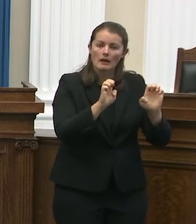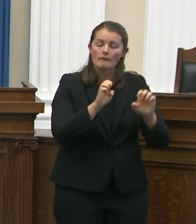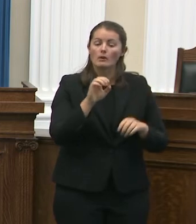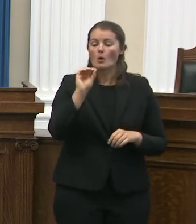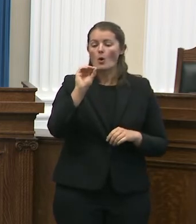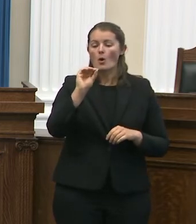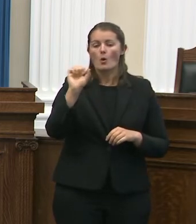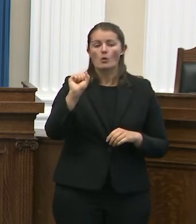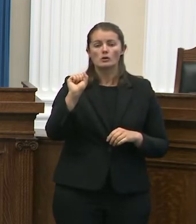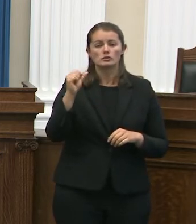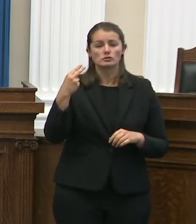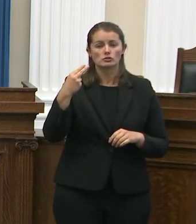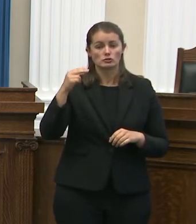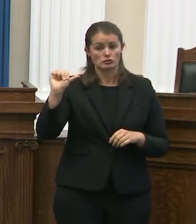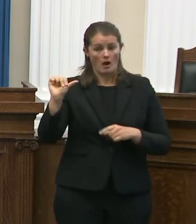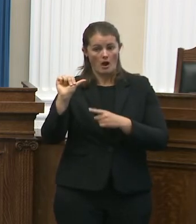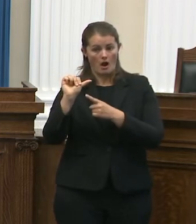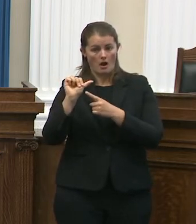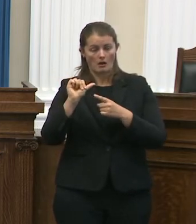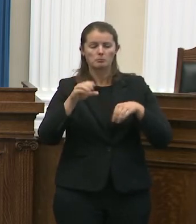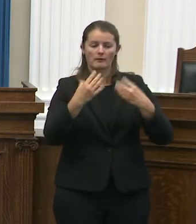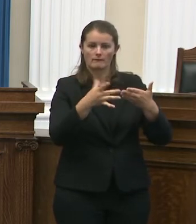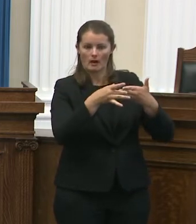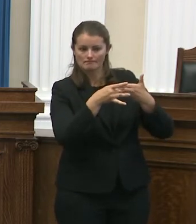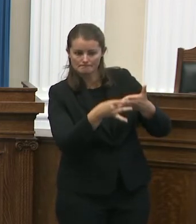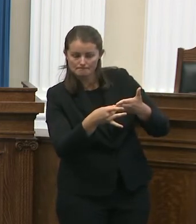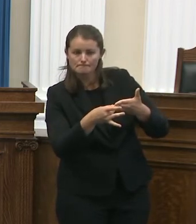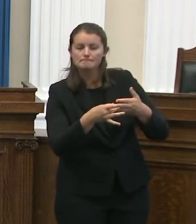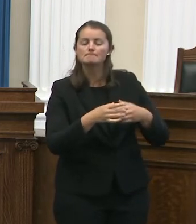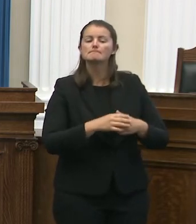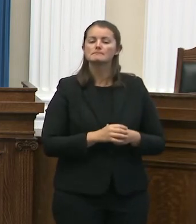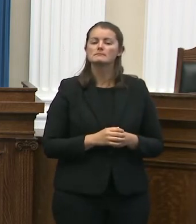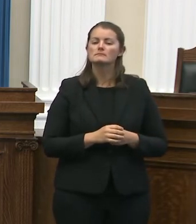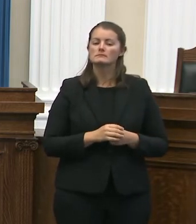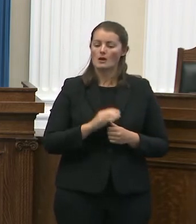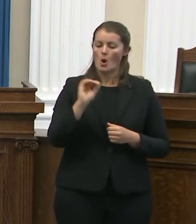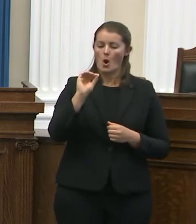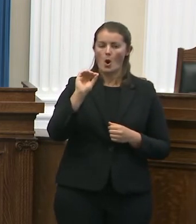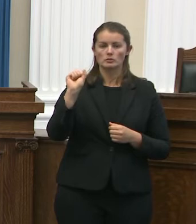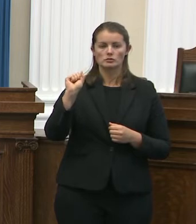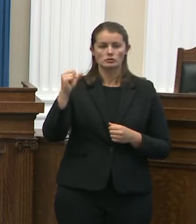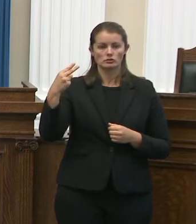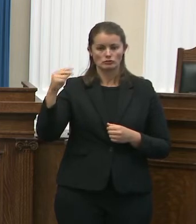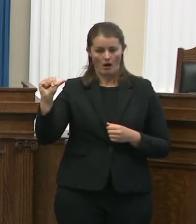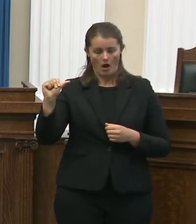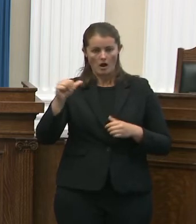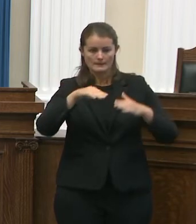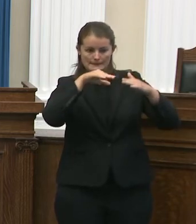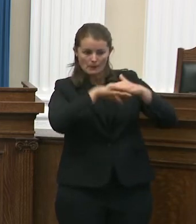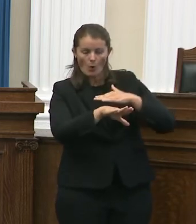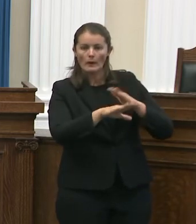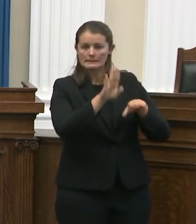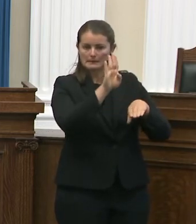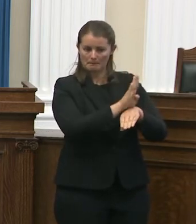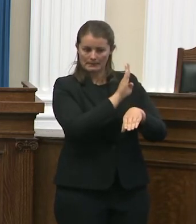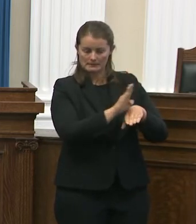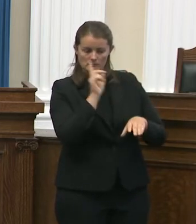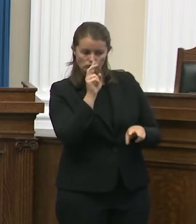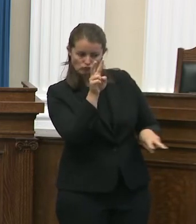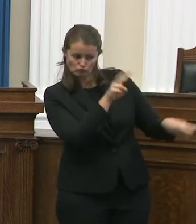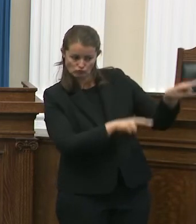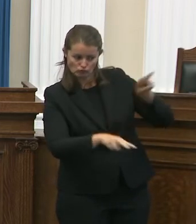in counties and cities. OSHA has completed more than 1,500 initial